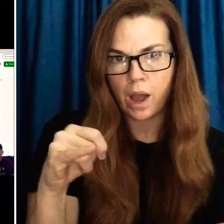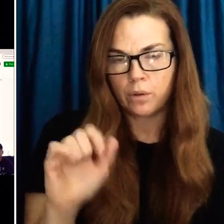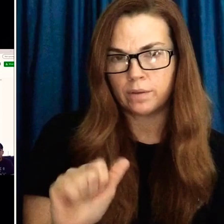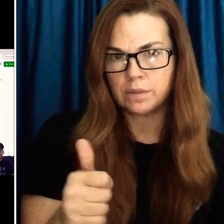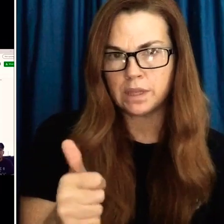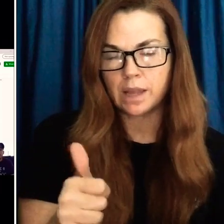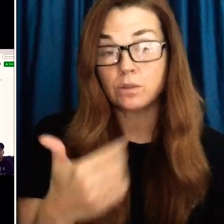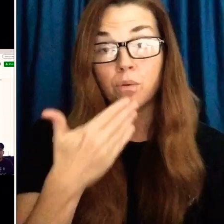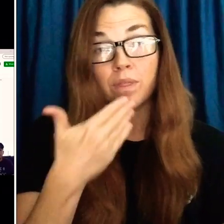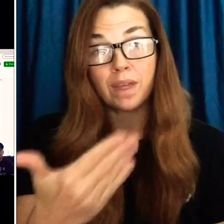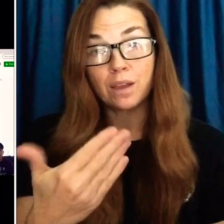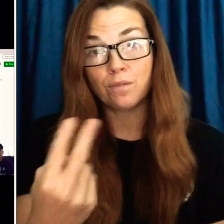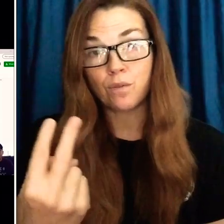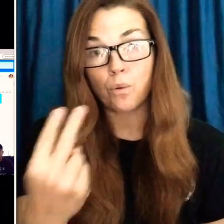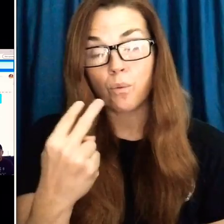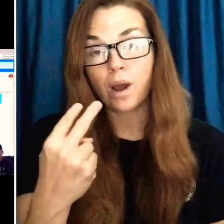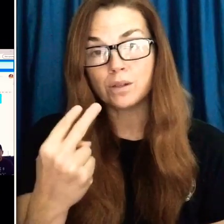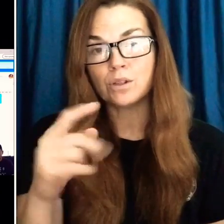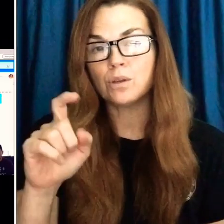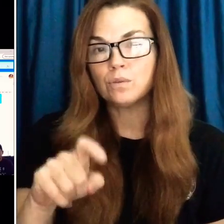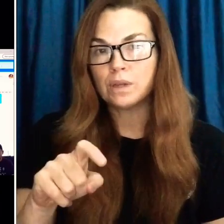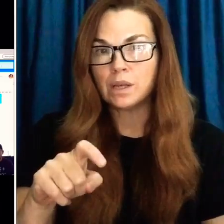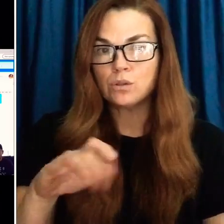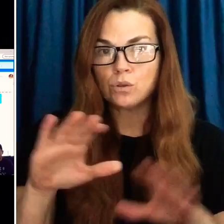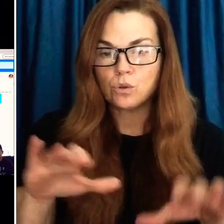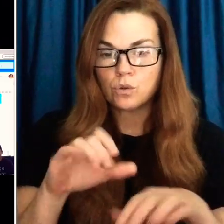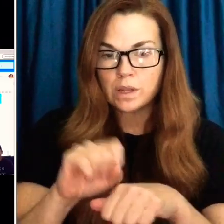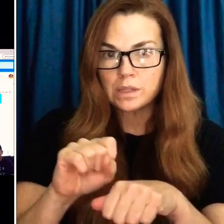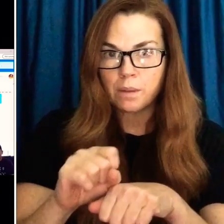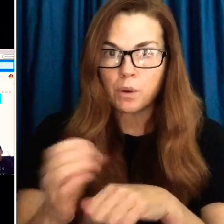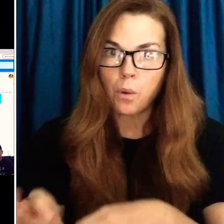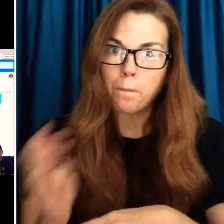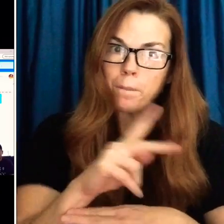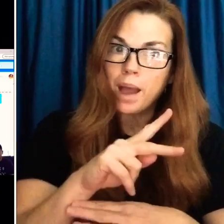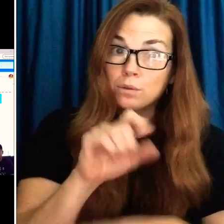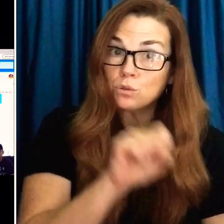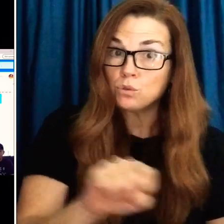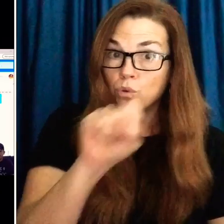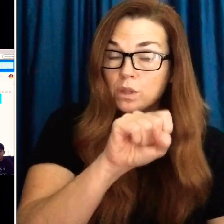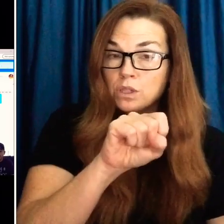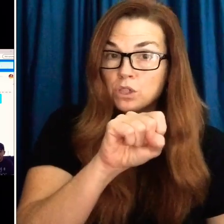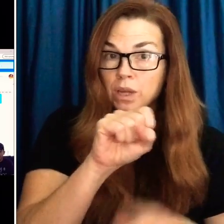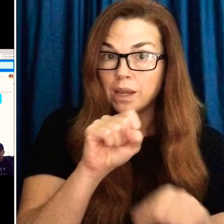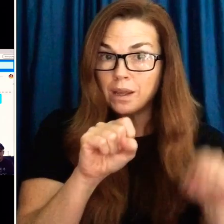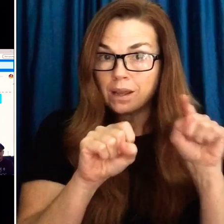submit this assignment to me by going back into Schoology and click Submit Assignment.